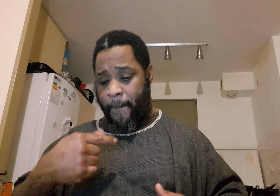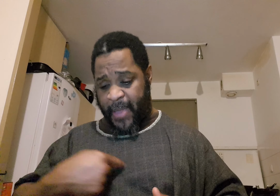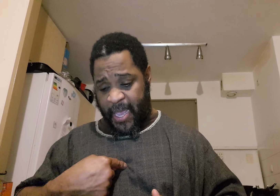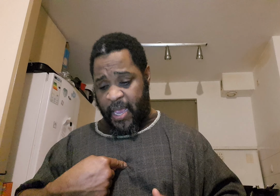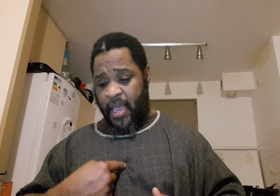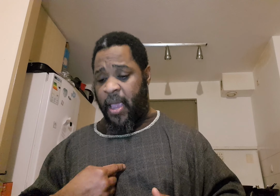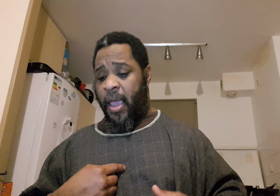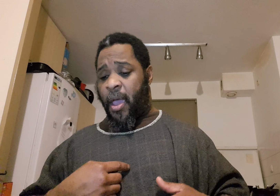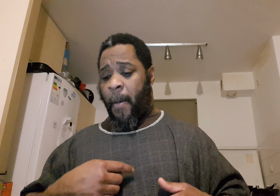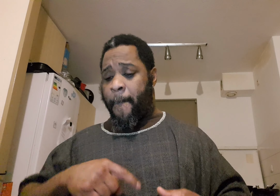Domnul